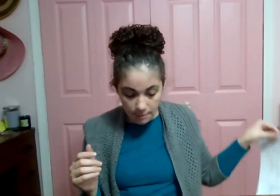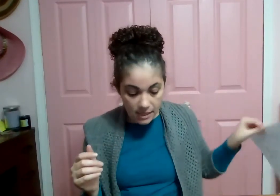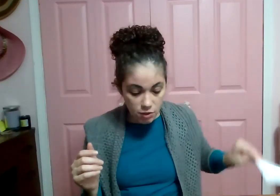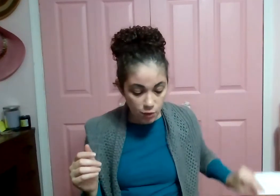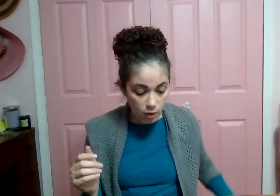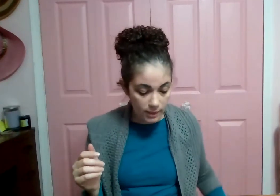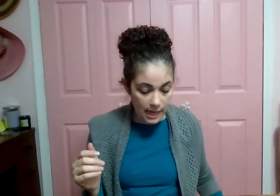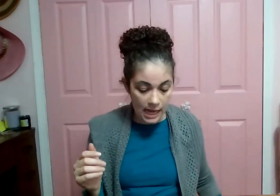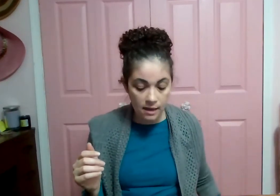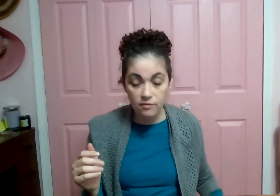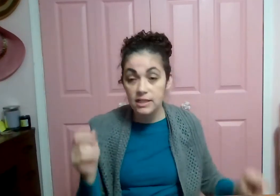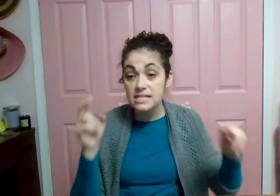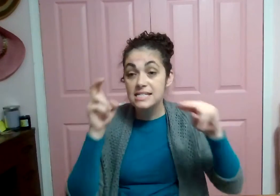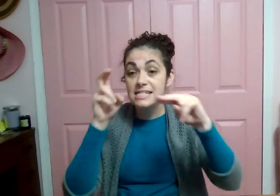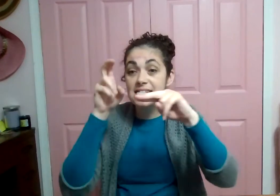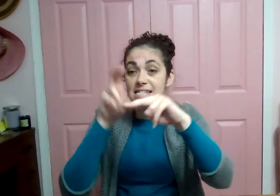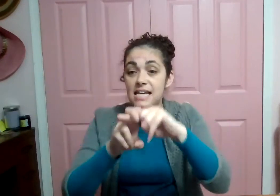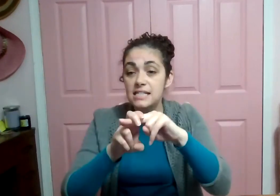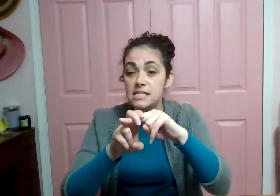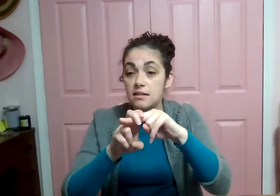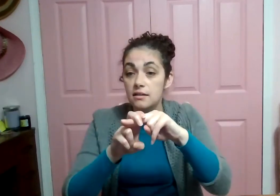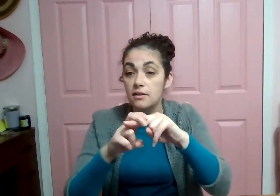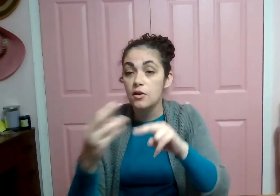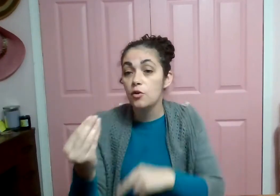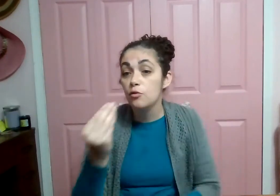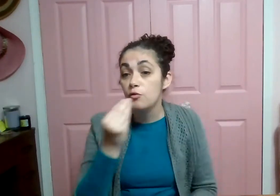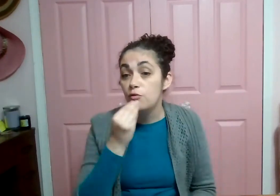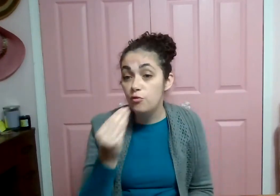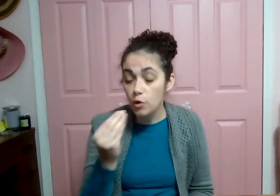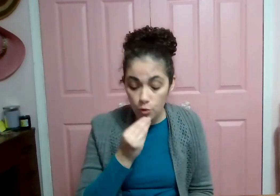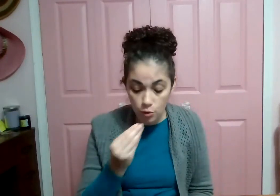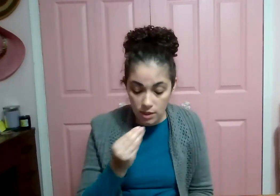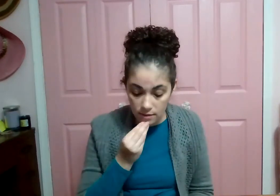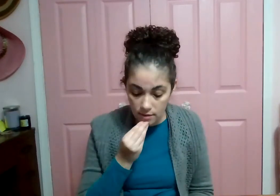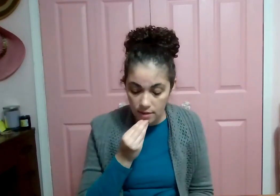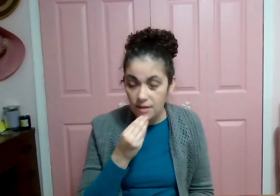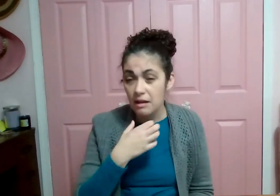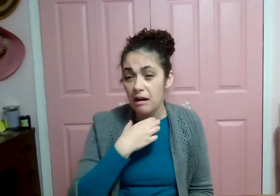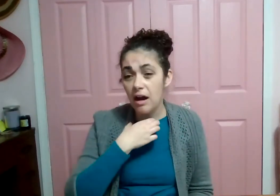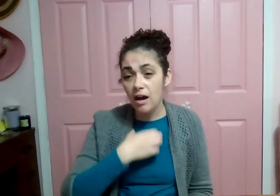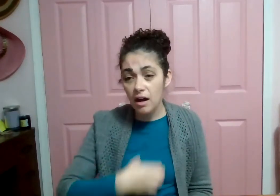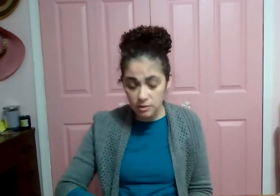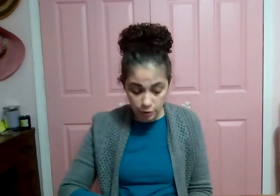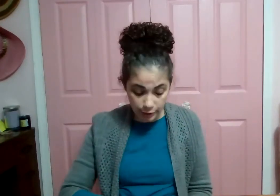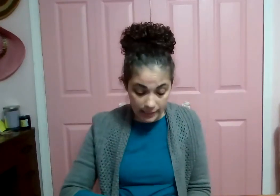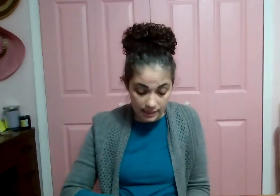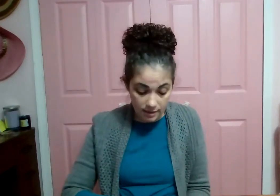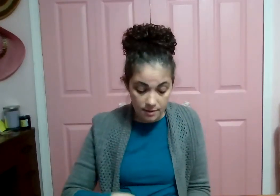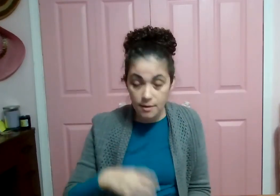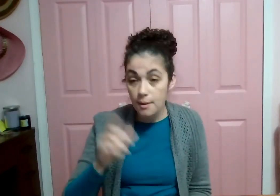Page 4, we have sit, food, hungry,